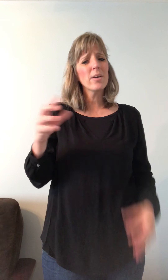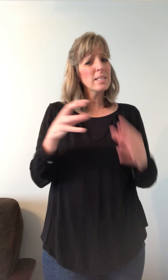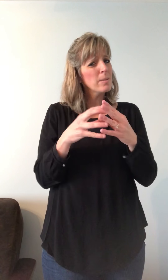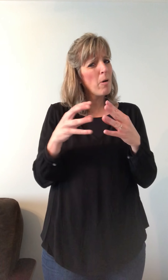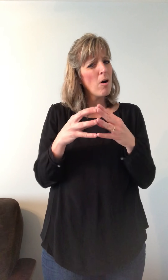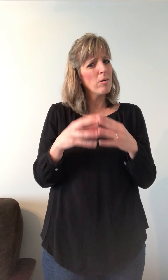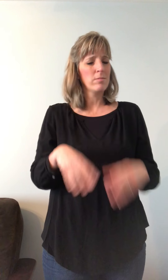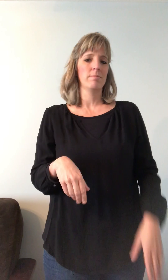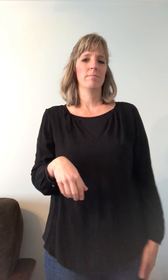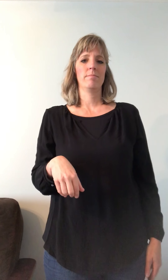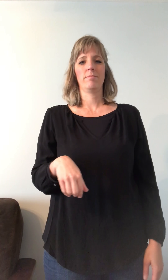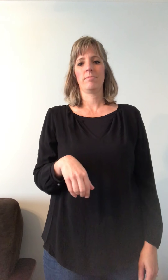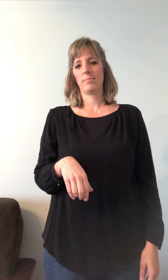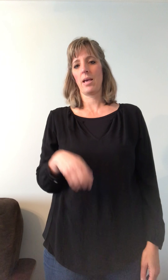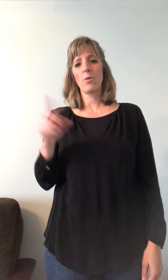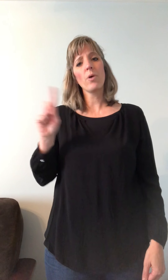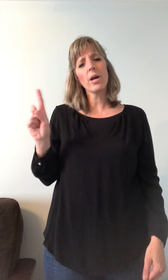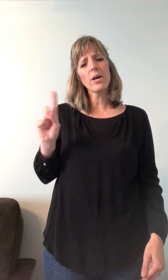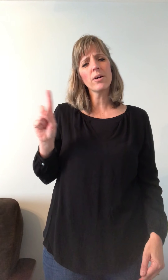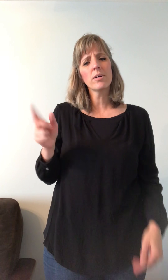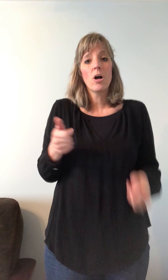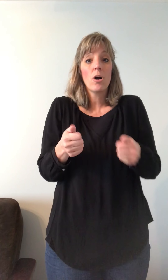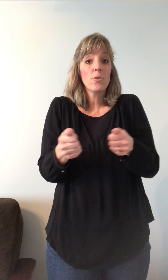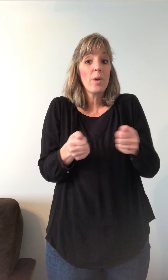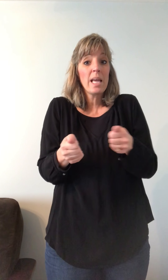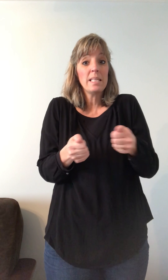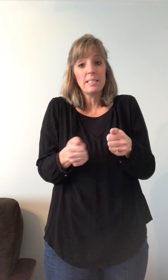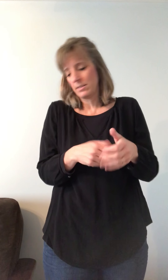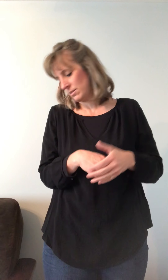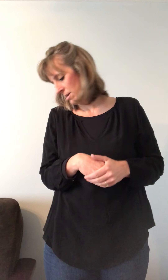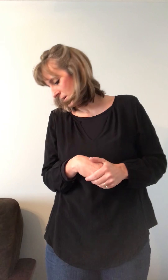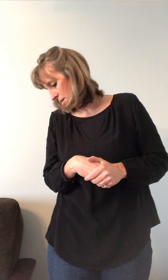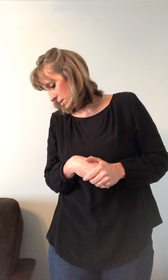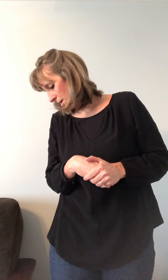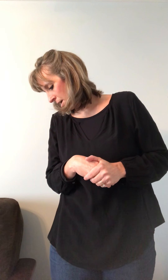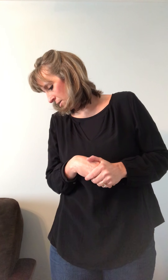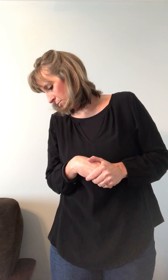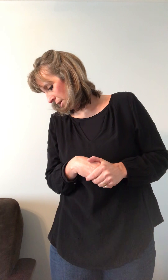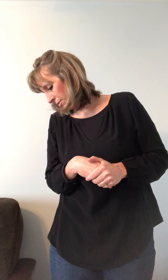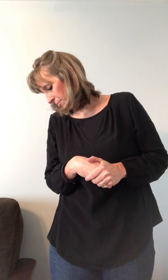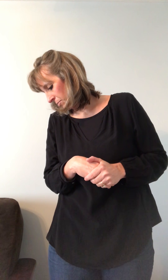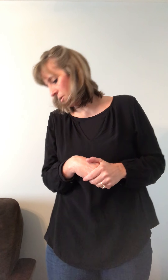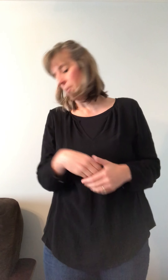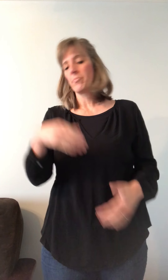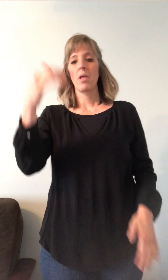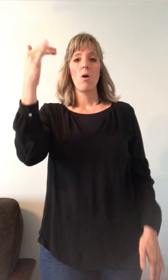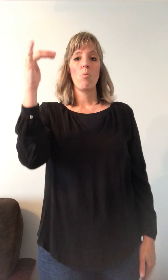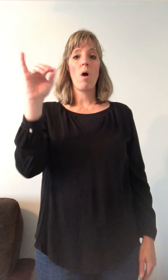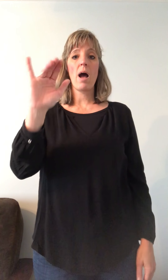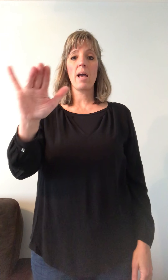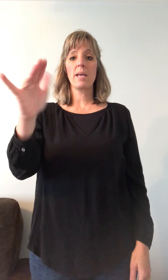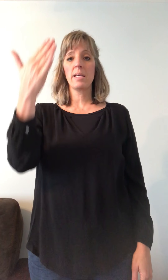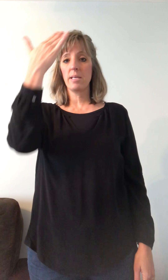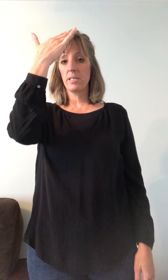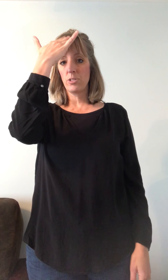is the ball? Okay, where are the reins? Okay, or whatever. Okay, why is you